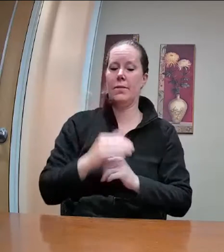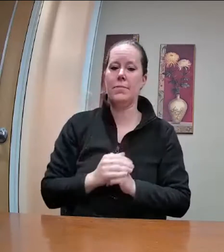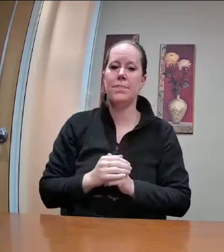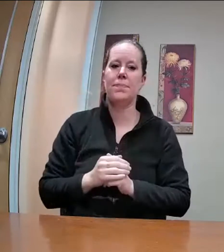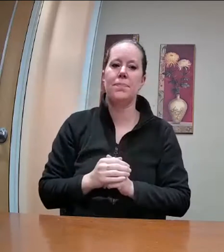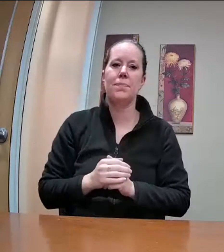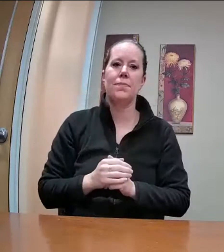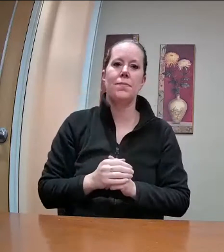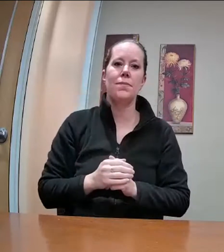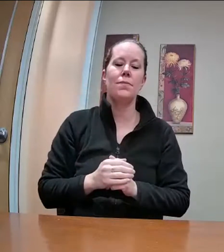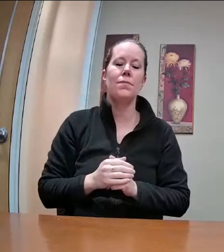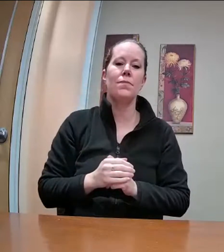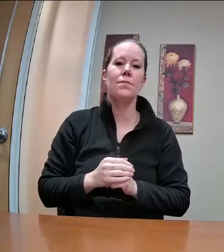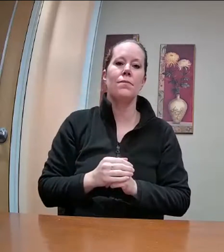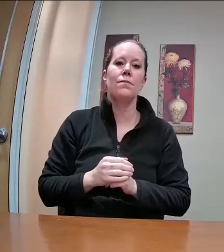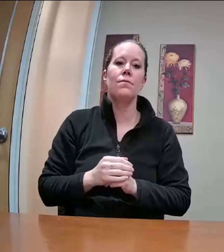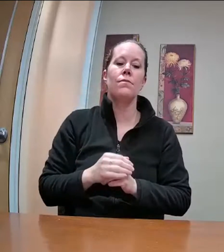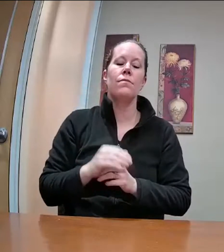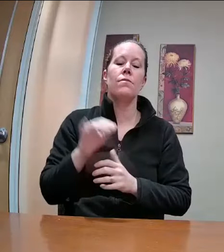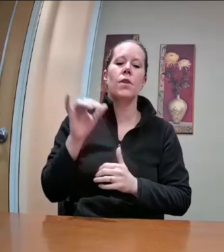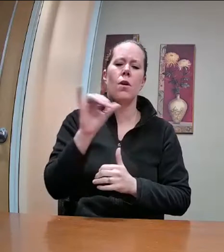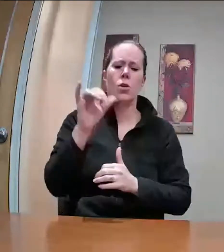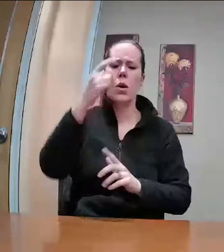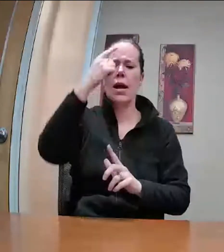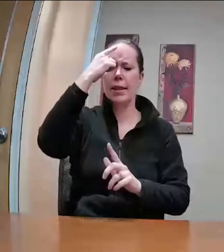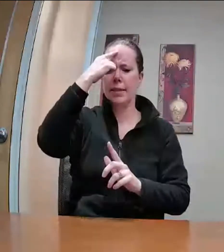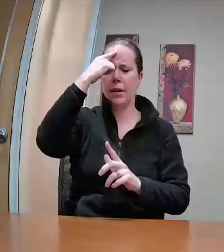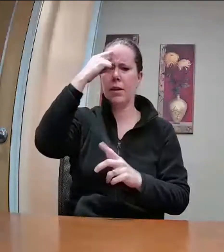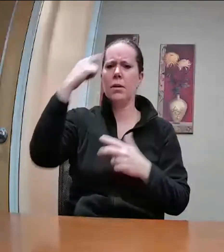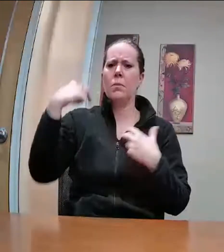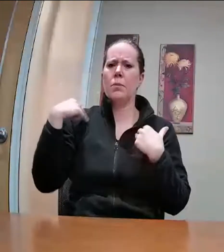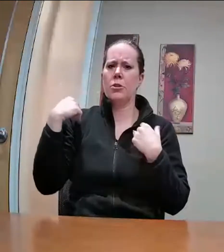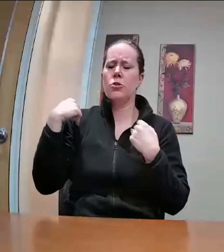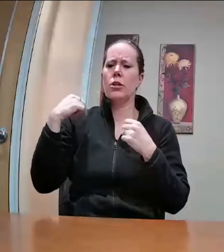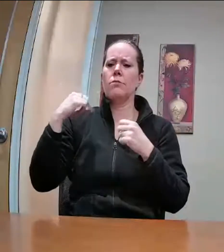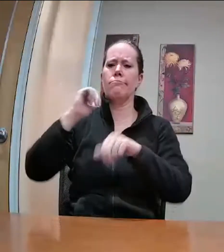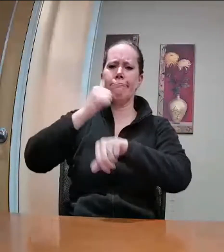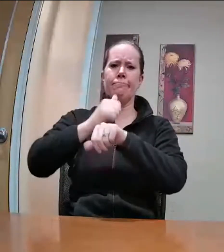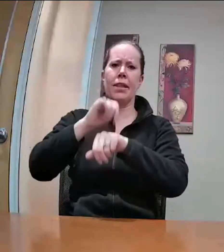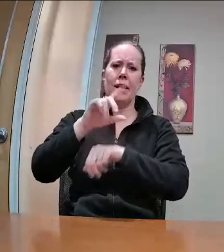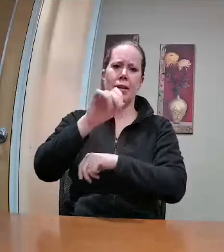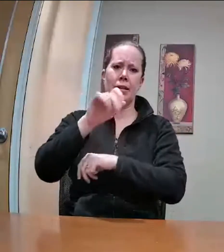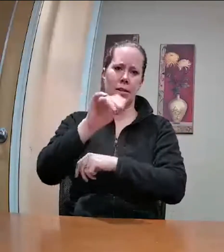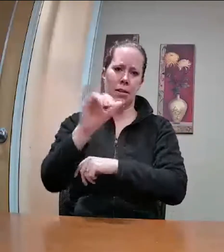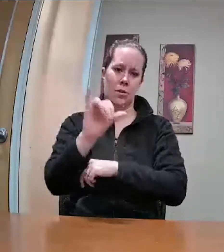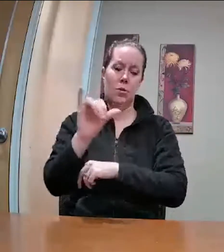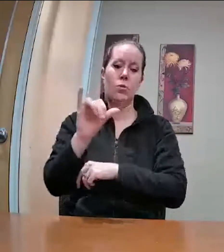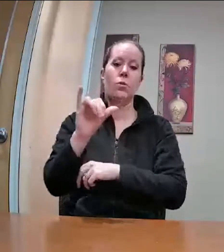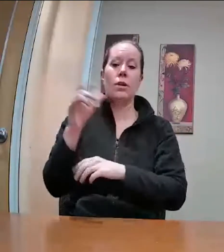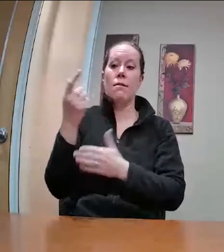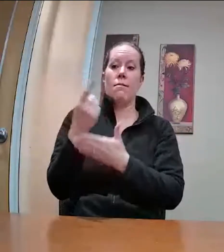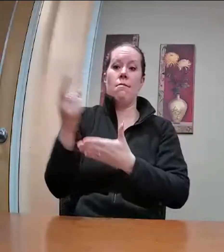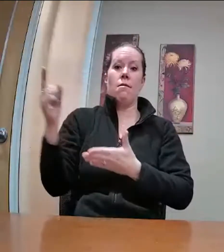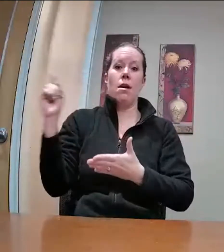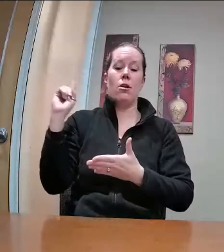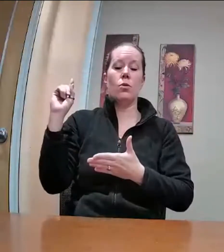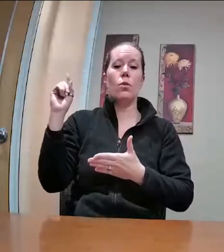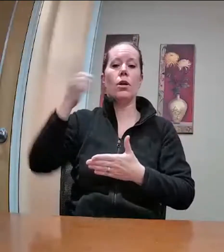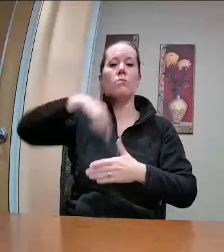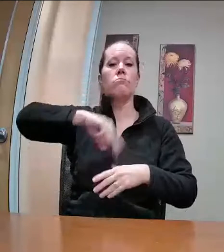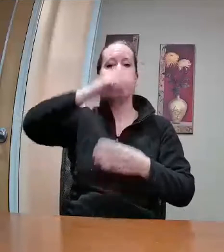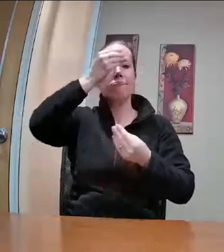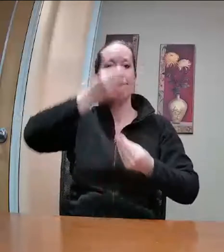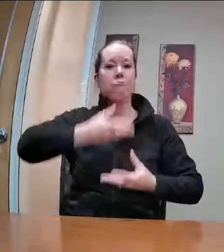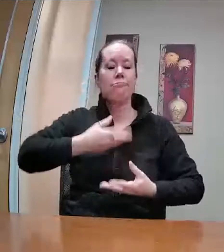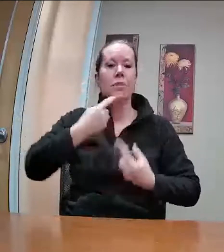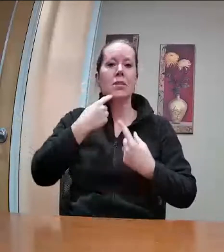And that was also, I believe, the date that the ministry had as well. However, the ministry last week sent out